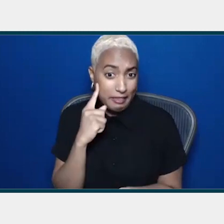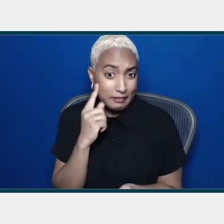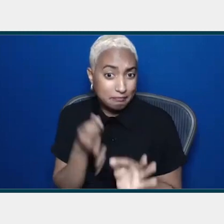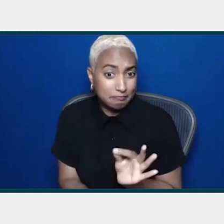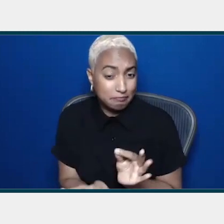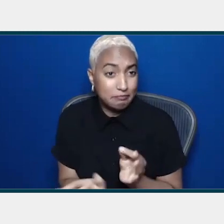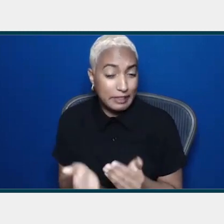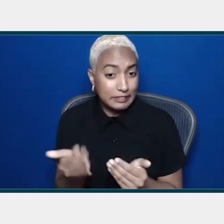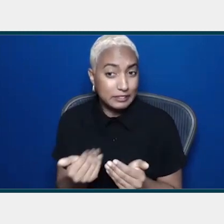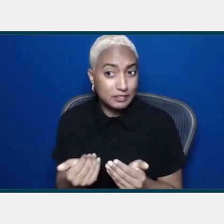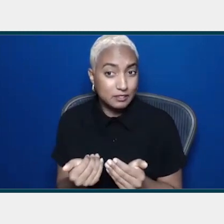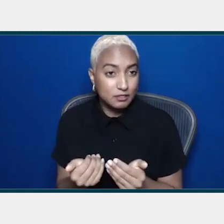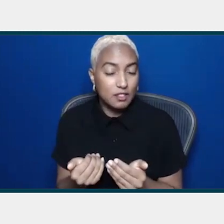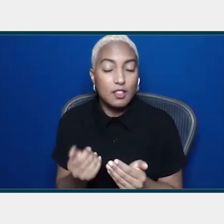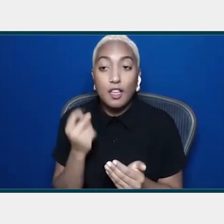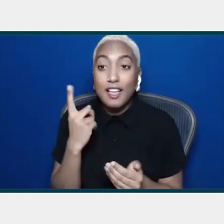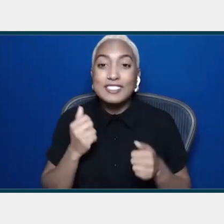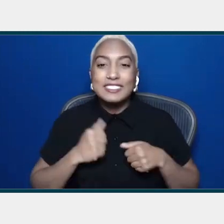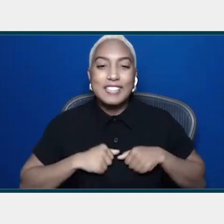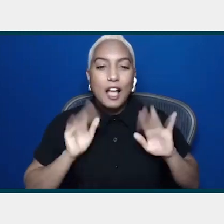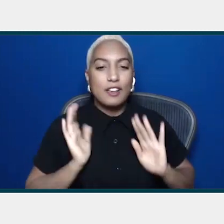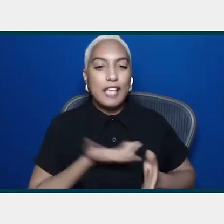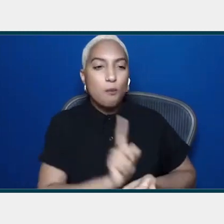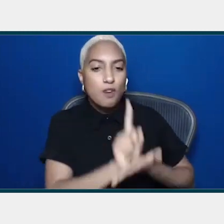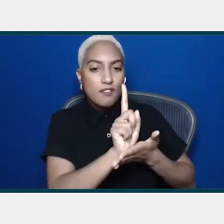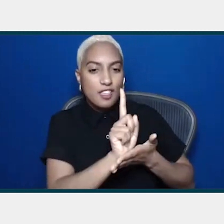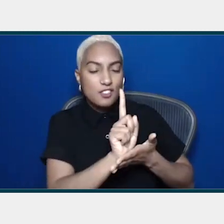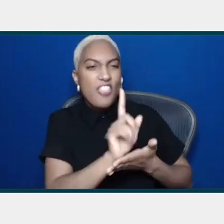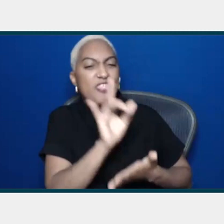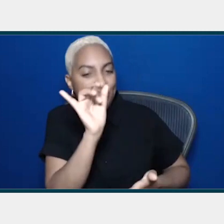Living in alignment with our values is pretty easy